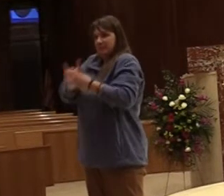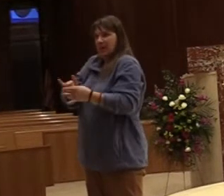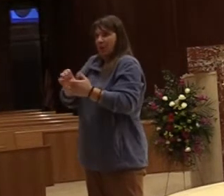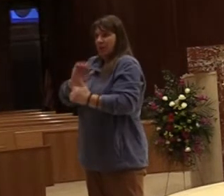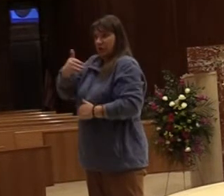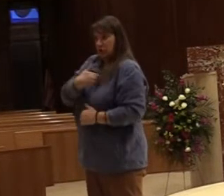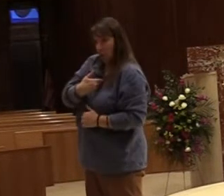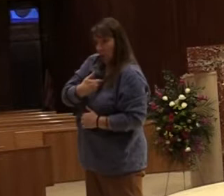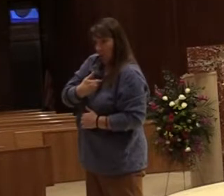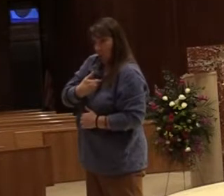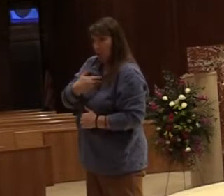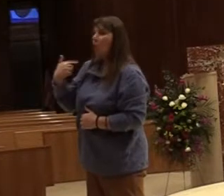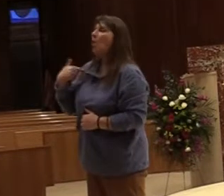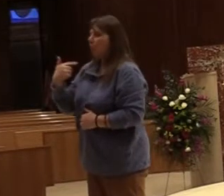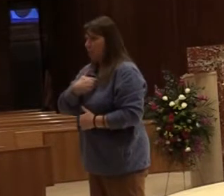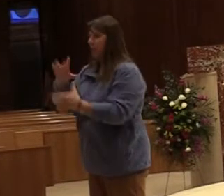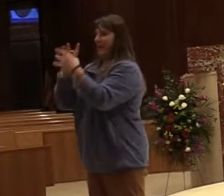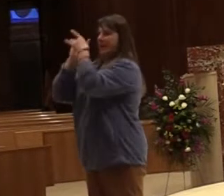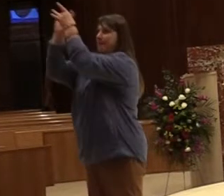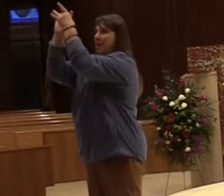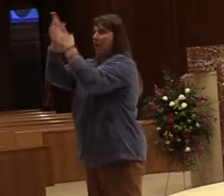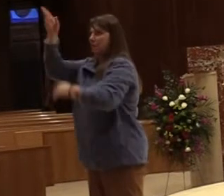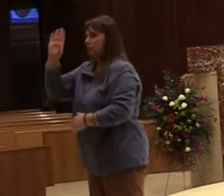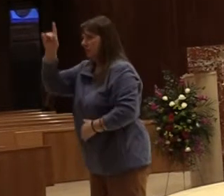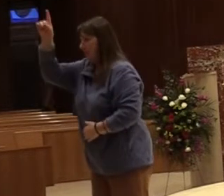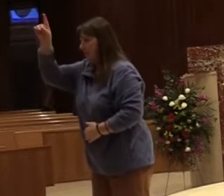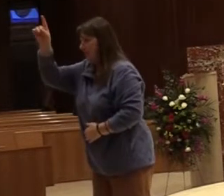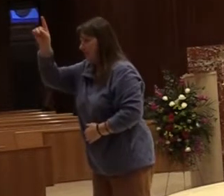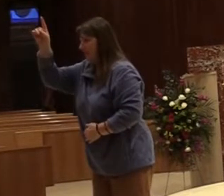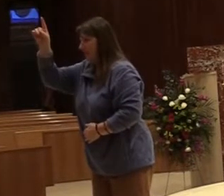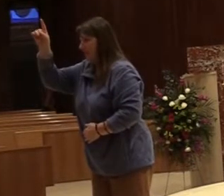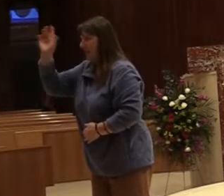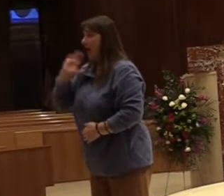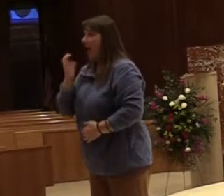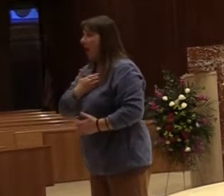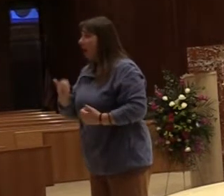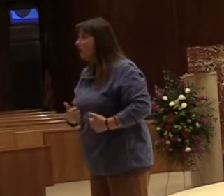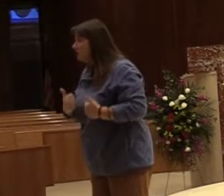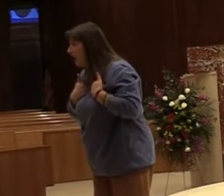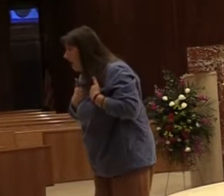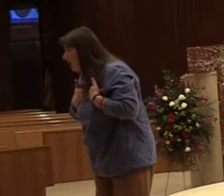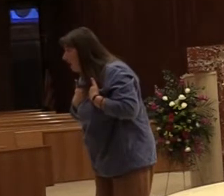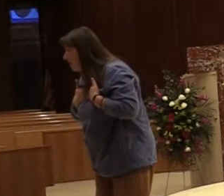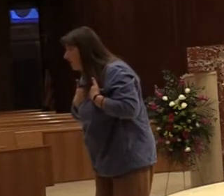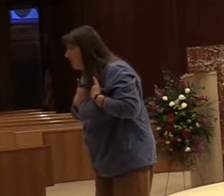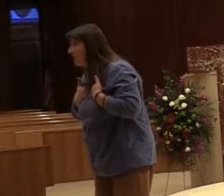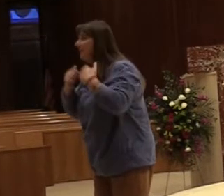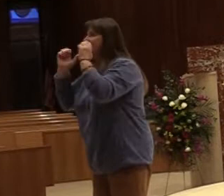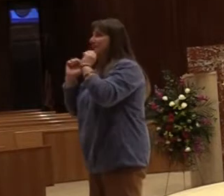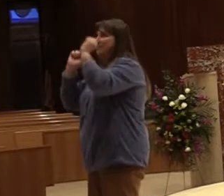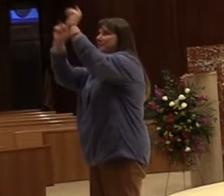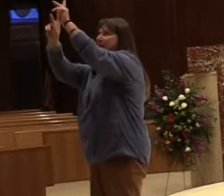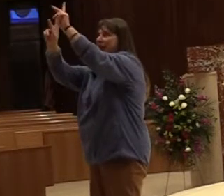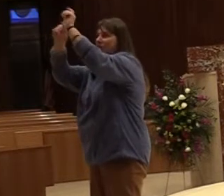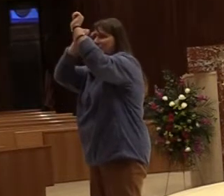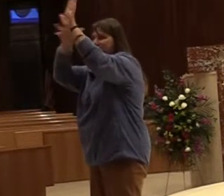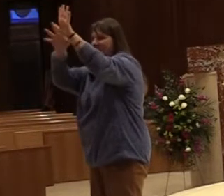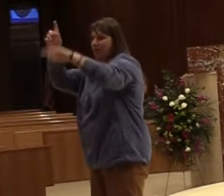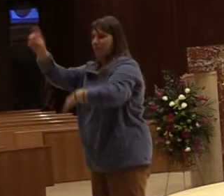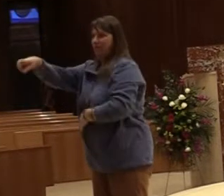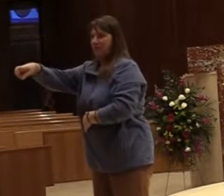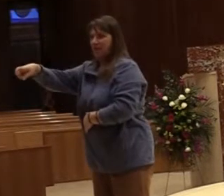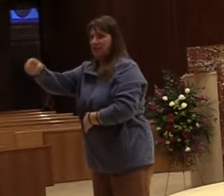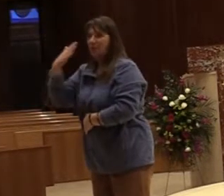God. That this is Jesus saying that we should give our lives back to God the Father because we